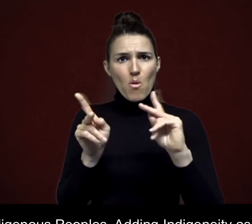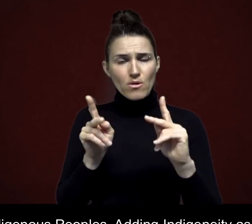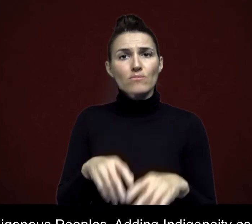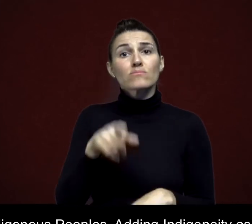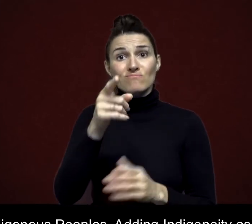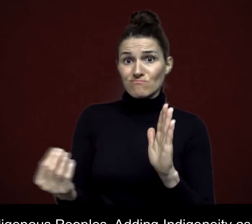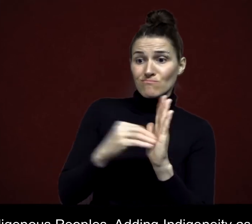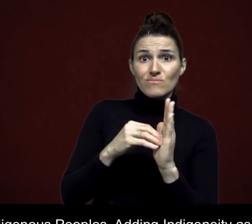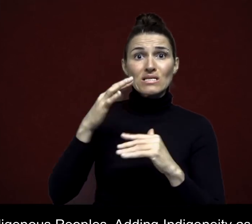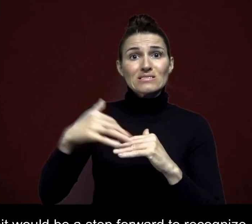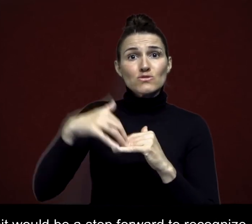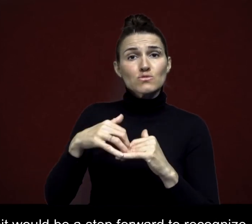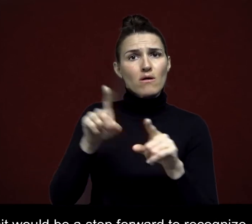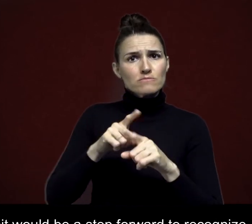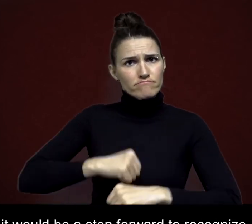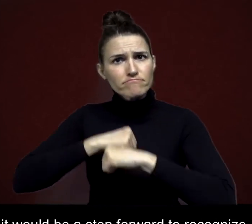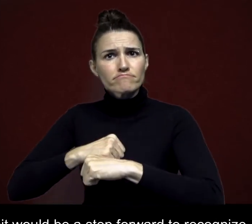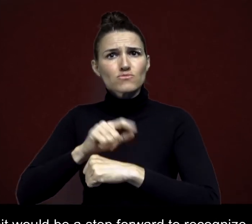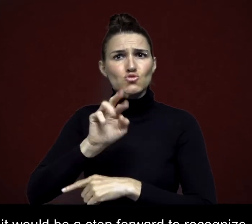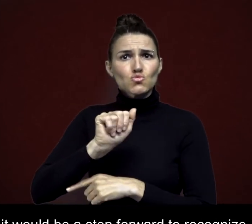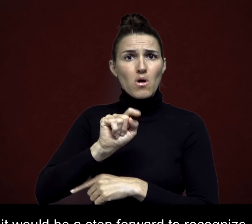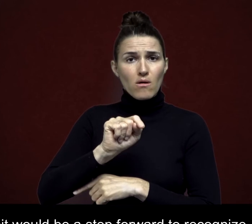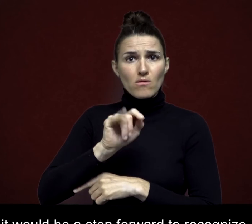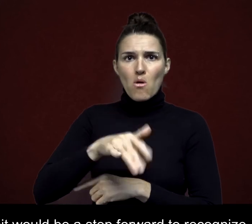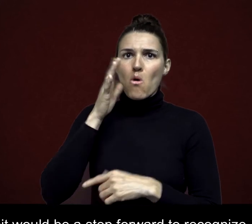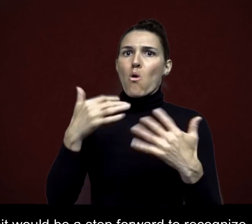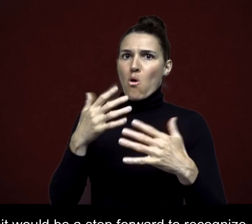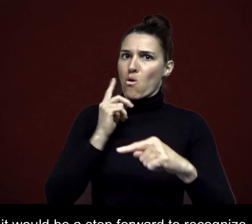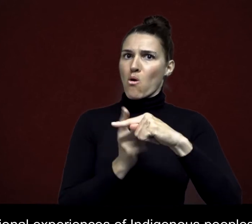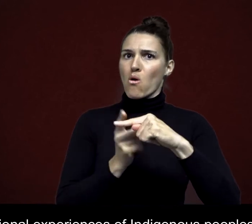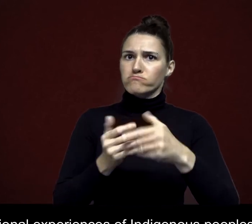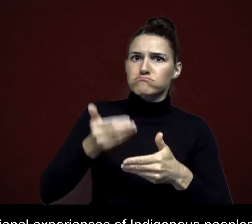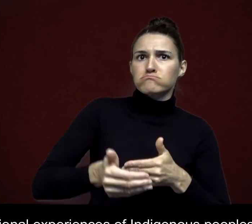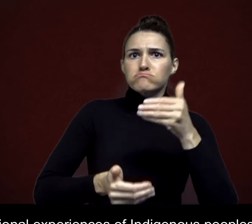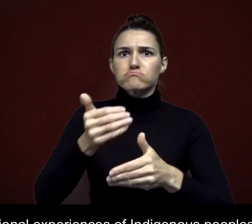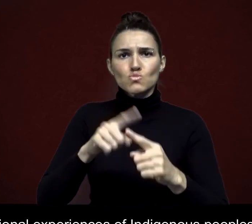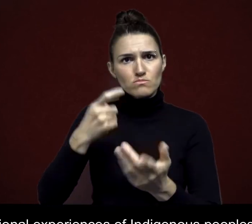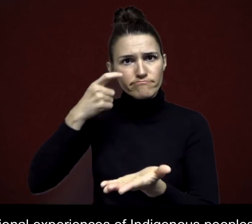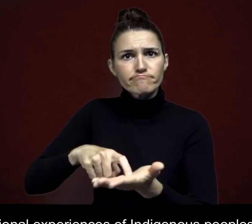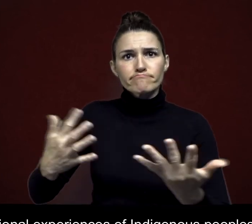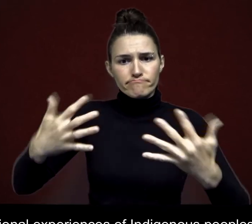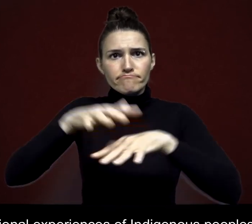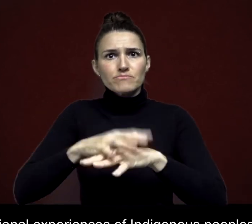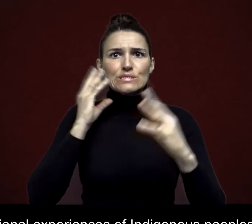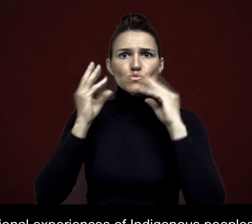Adding indigeneity as a protected trait would be a step forward to recognize the intersectional experiences of Indigenous